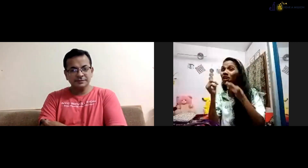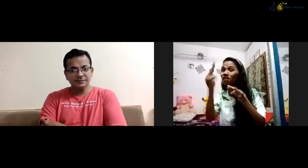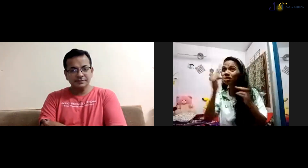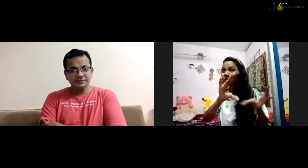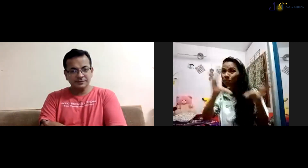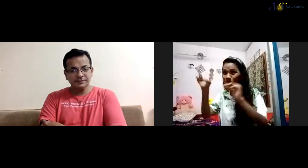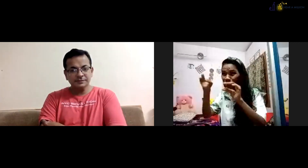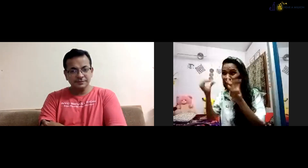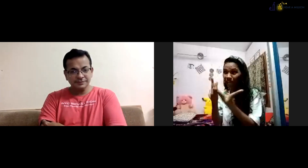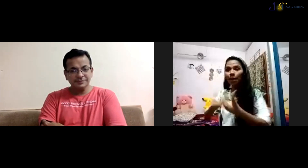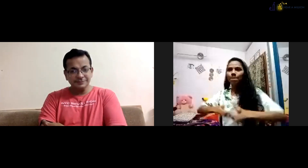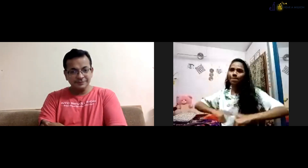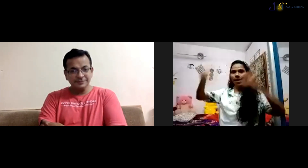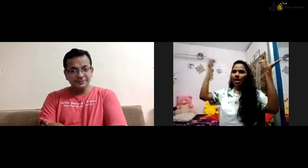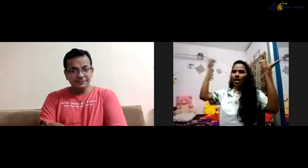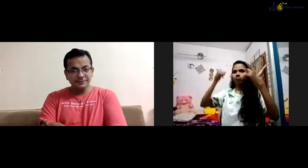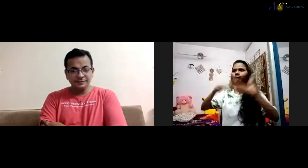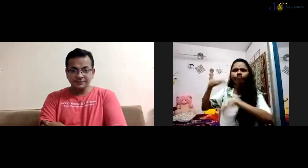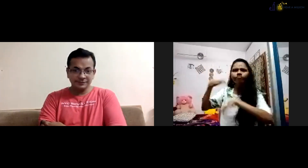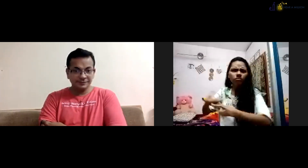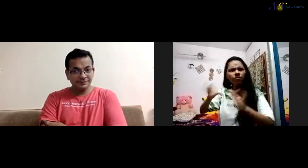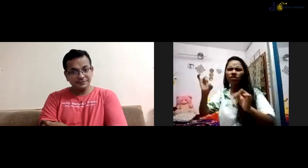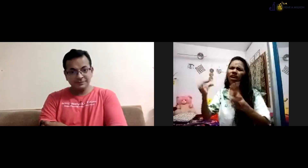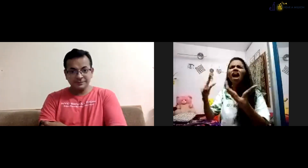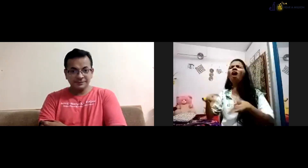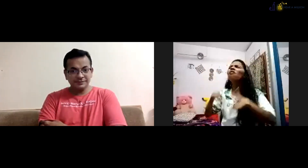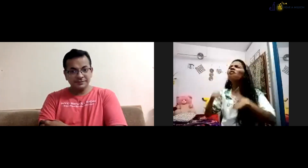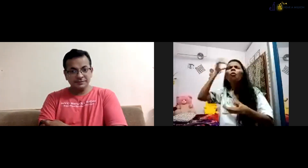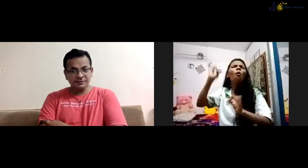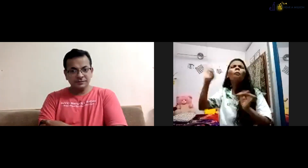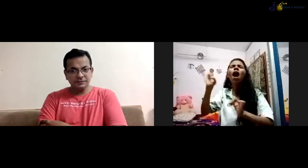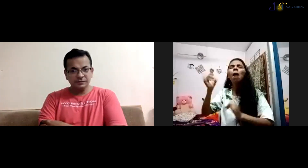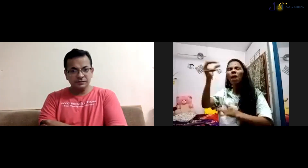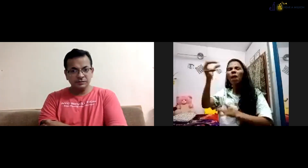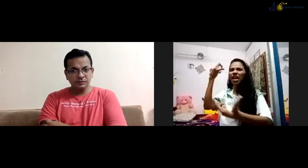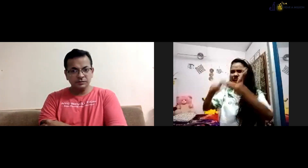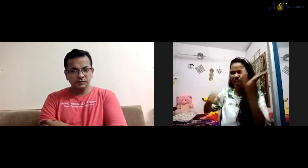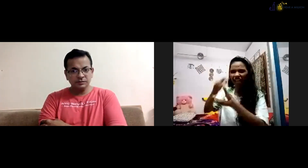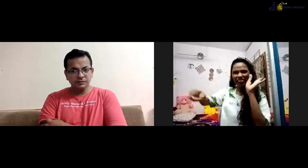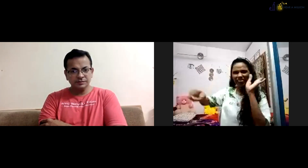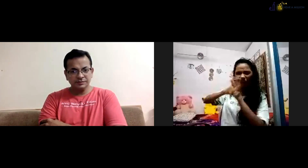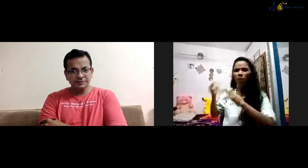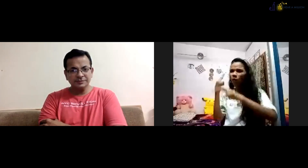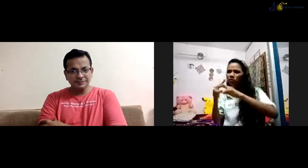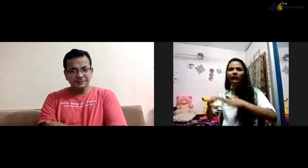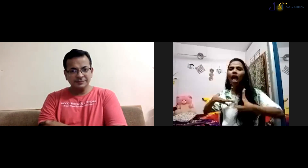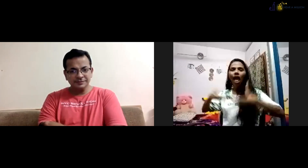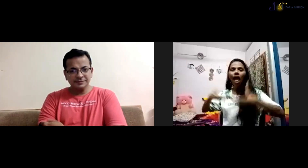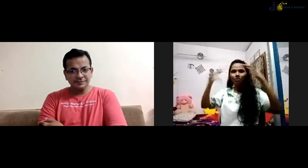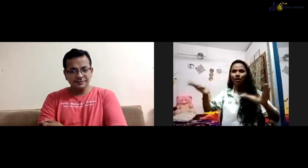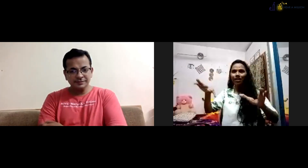couldn't understand why people are asking me to call my mother along with me. So when I completed my 10th standard, I was not facing any